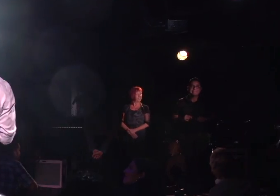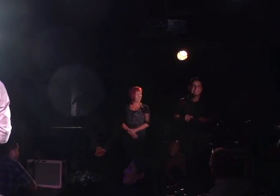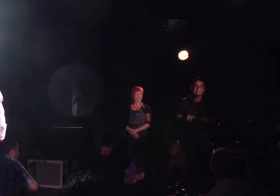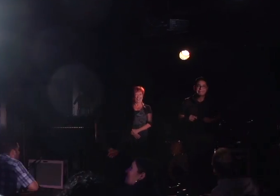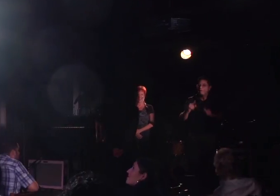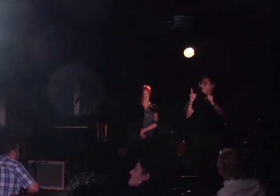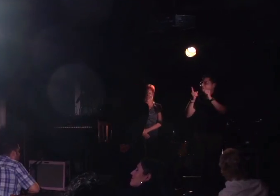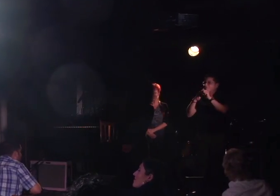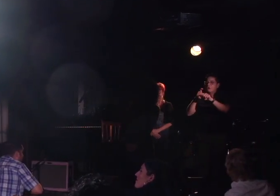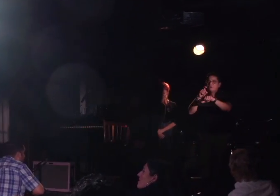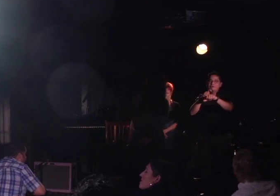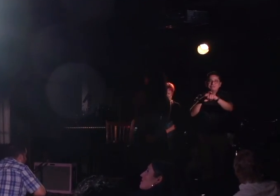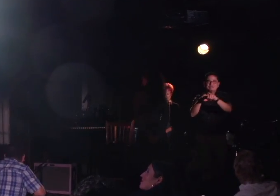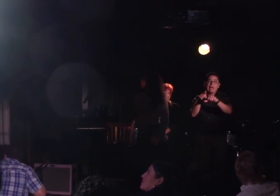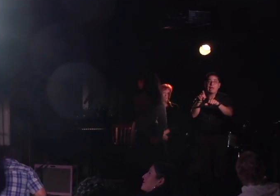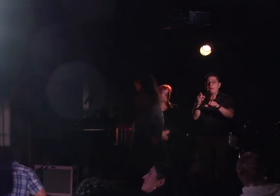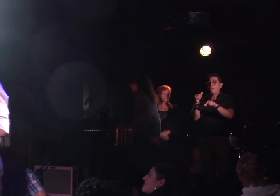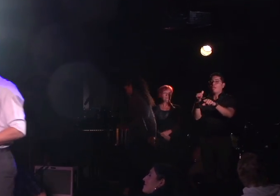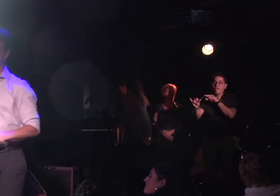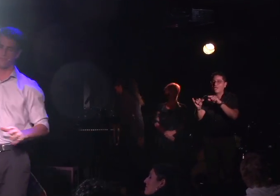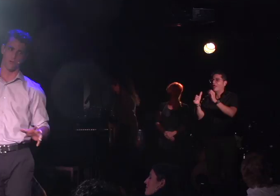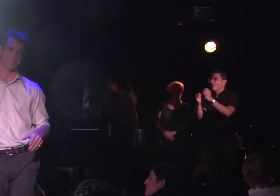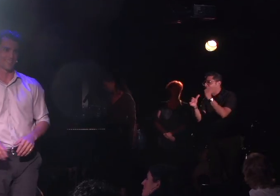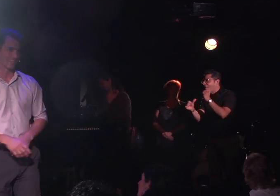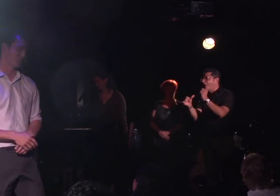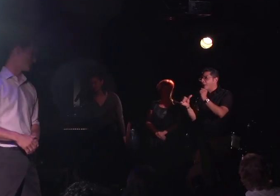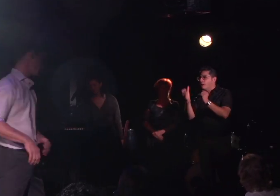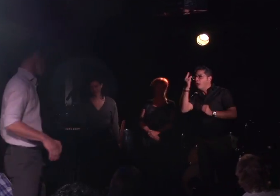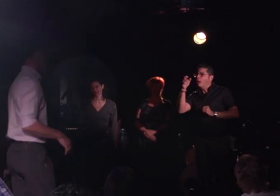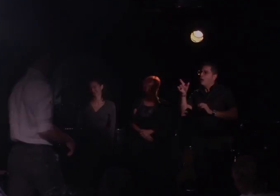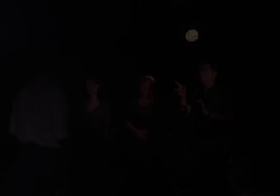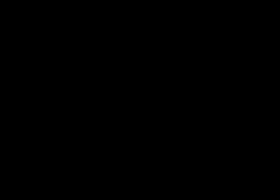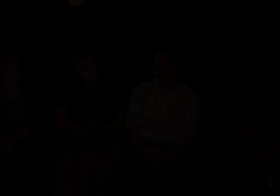That was the first of many malaprops that accented her otherwise fluent English.